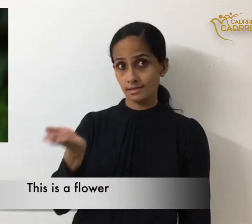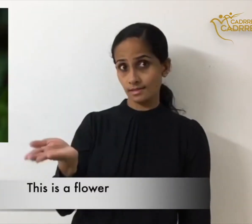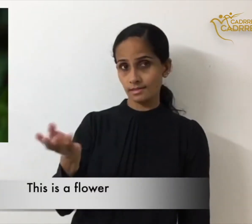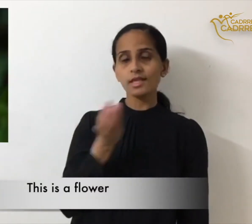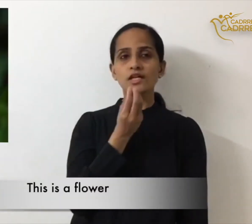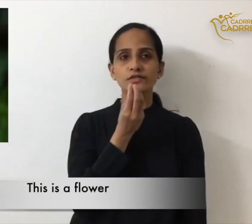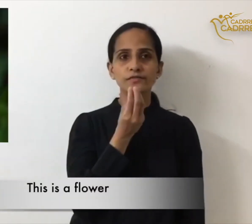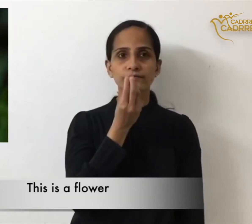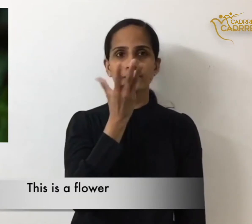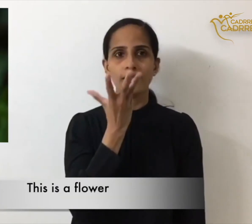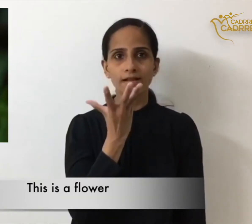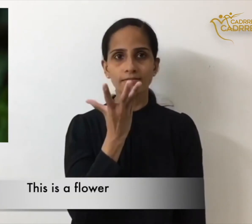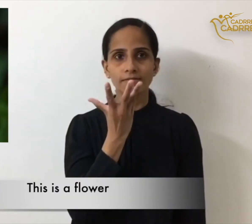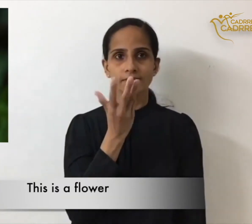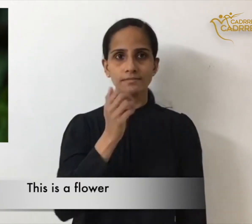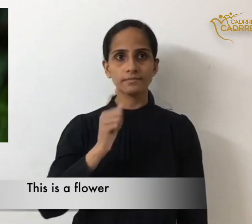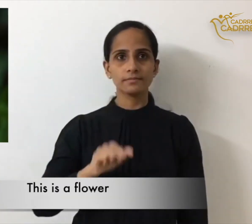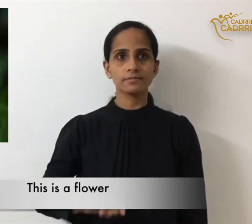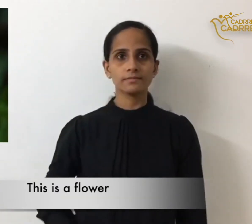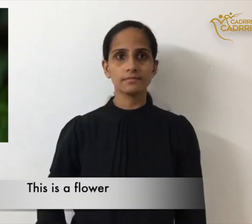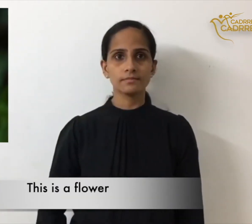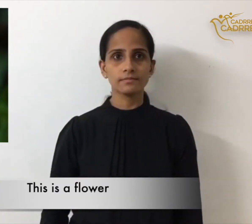This is a flower.